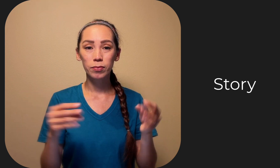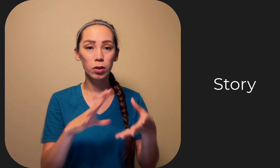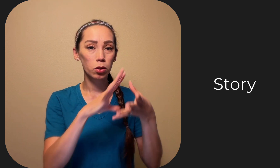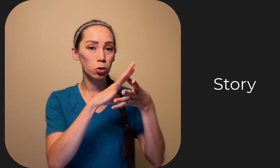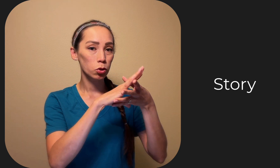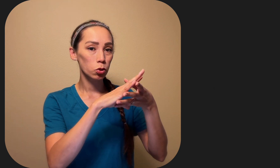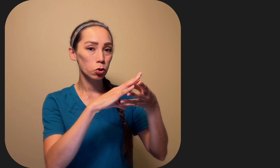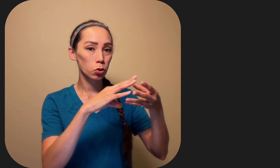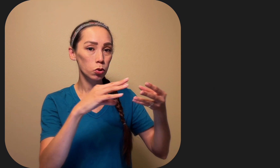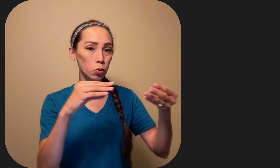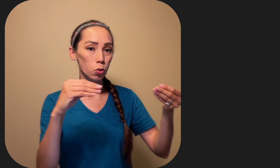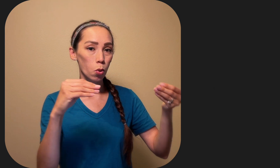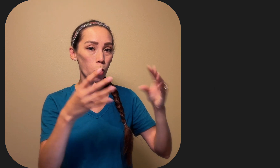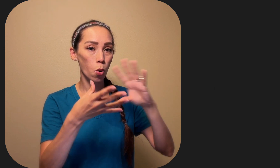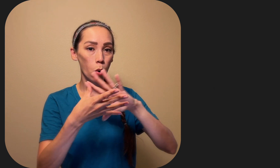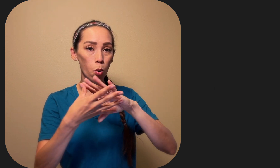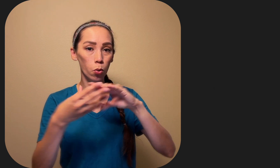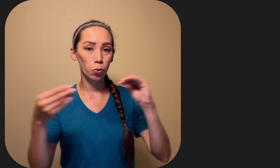Story.